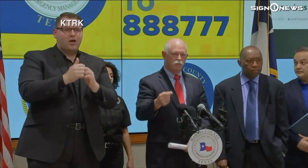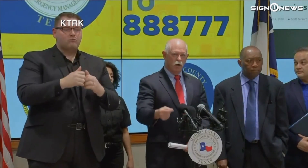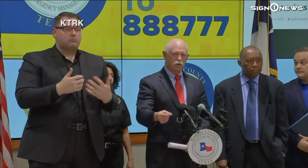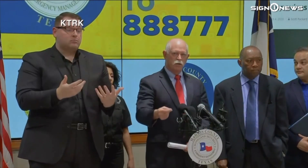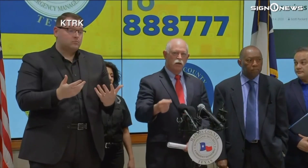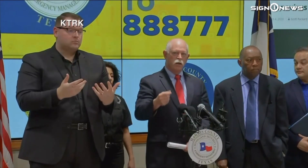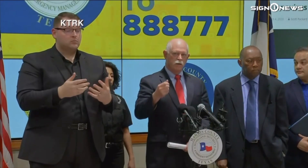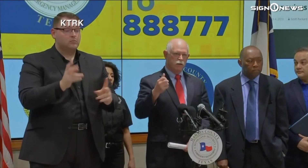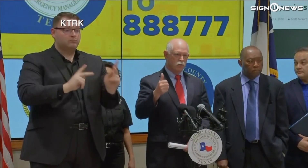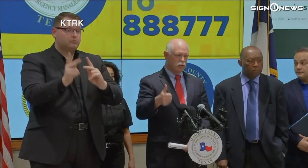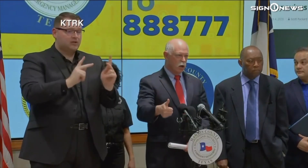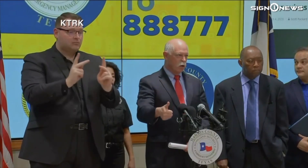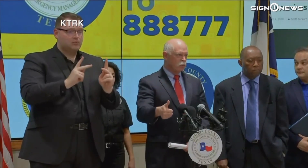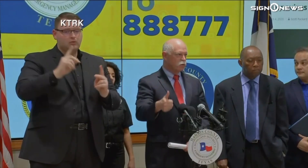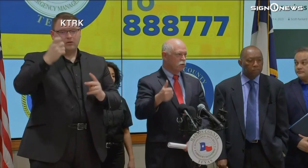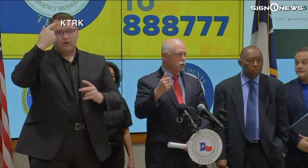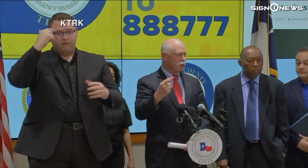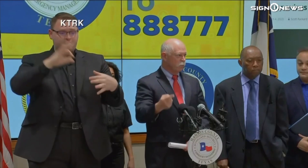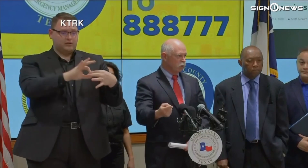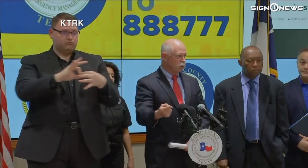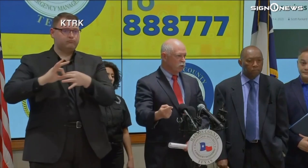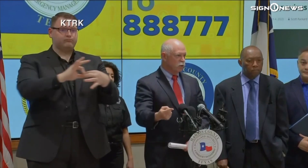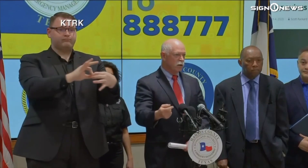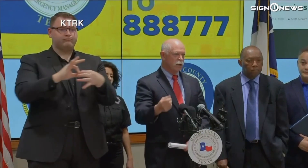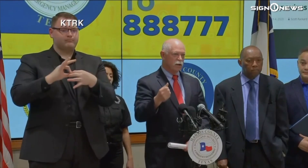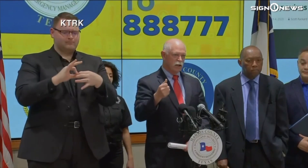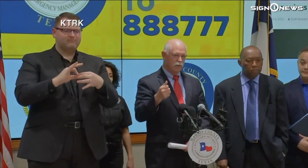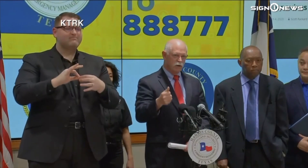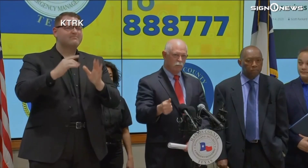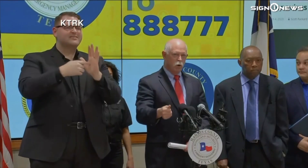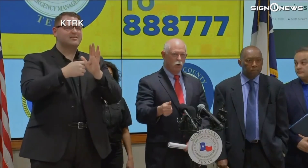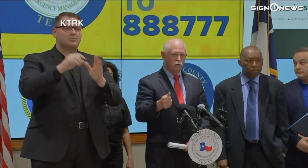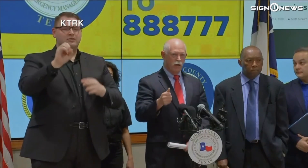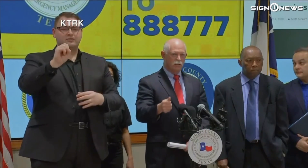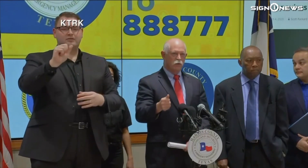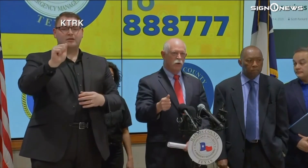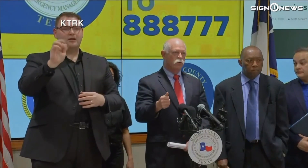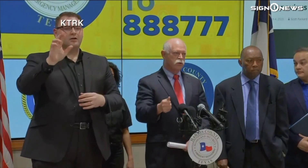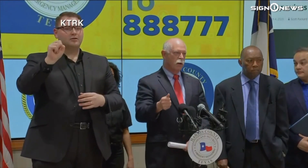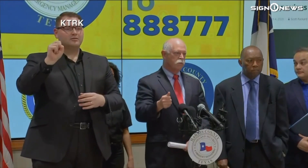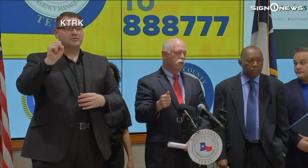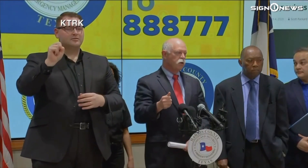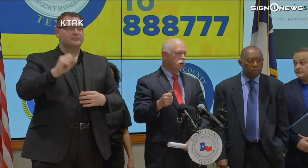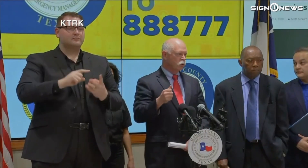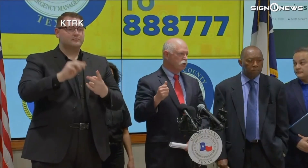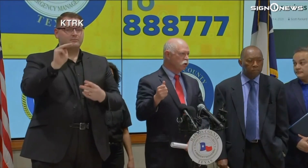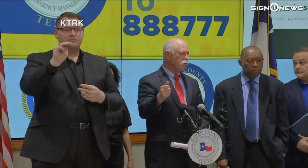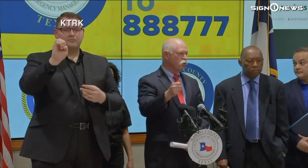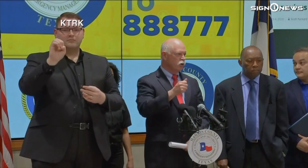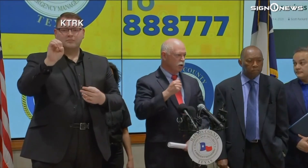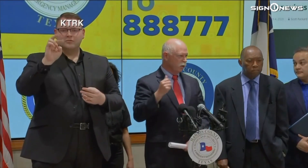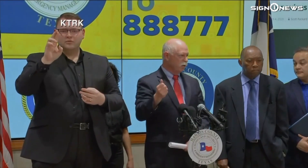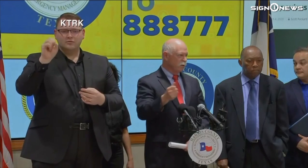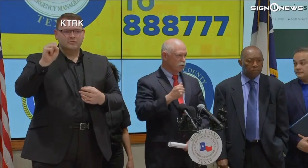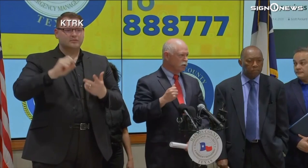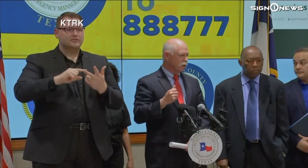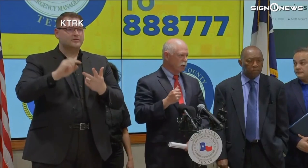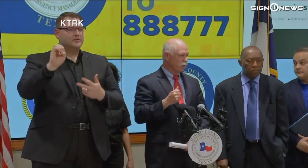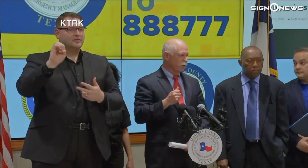advice, and that's how SARS and MERS and even Ebola, that's how they were stopped. And so as a community, not just the government, but